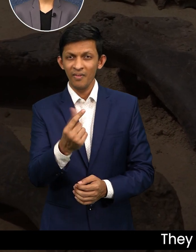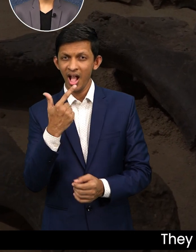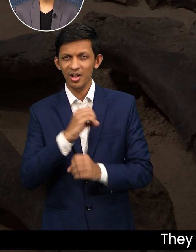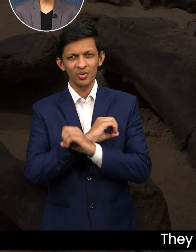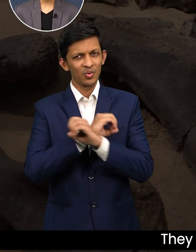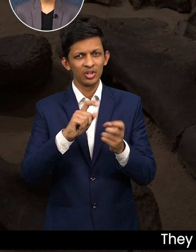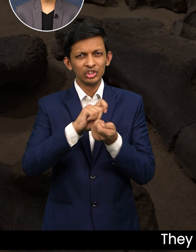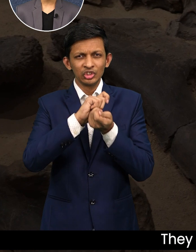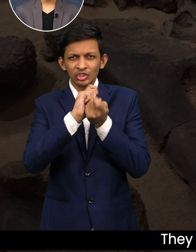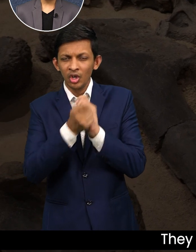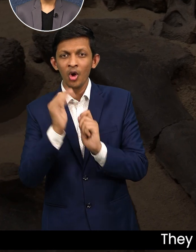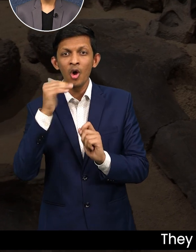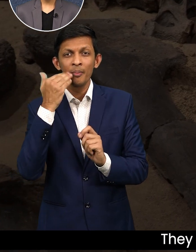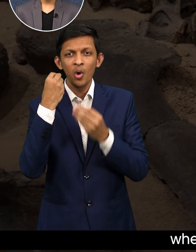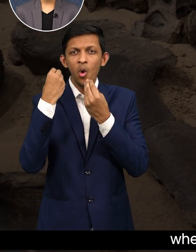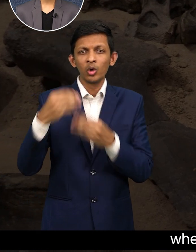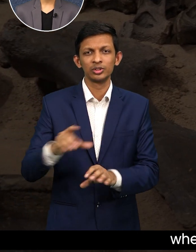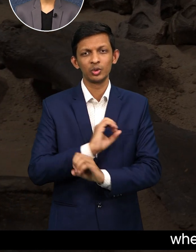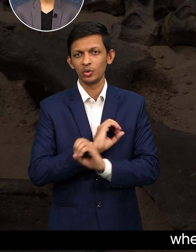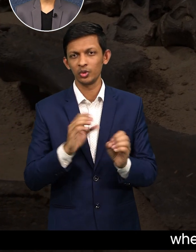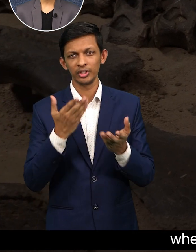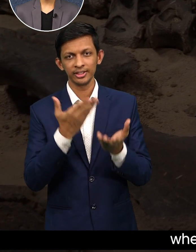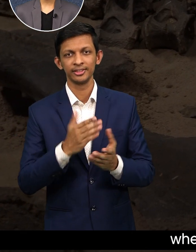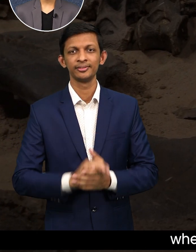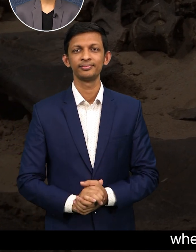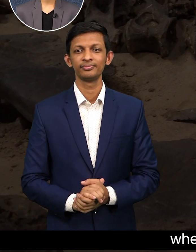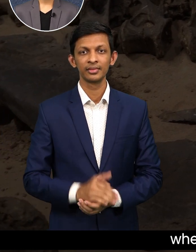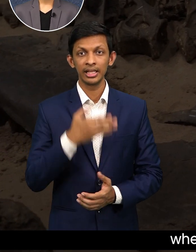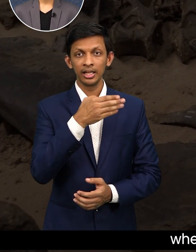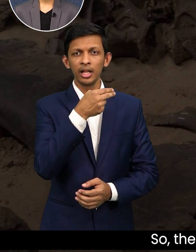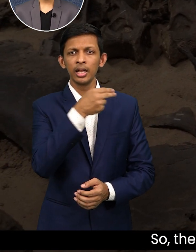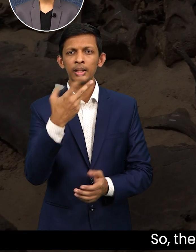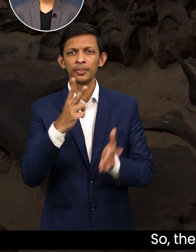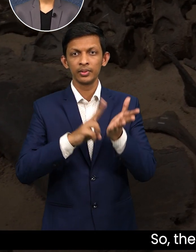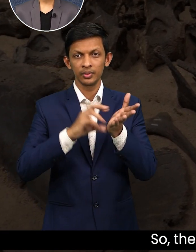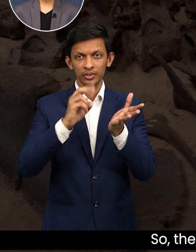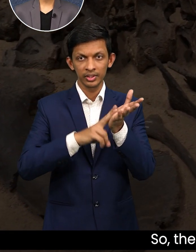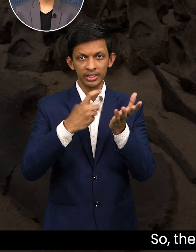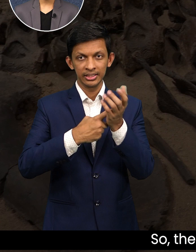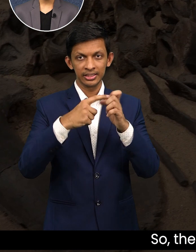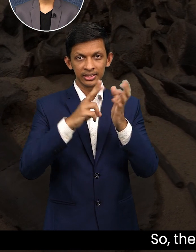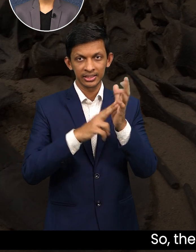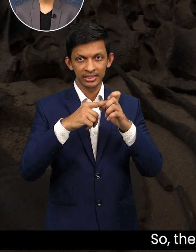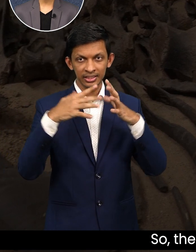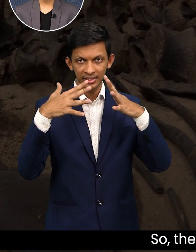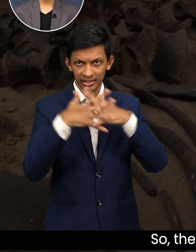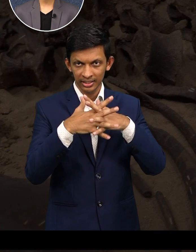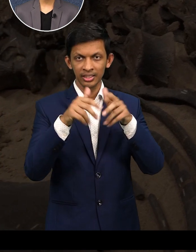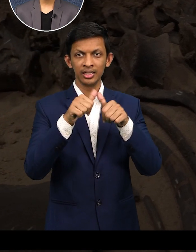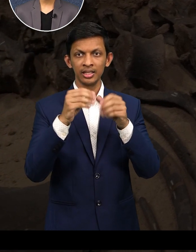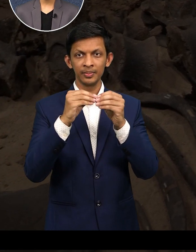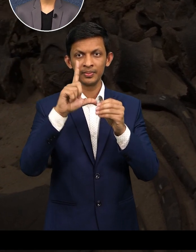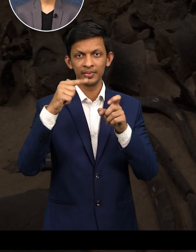They cannot be quickly replaced when they are once exhausted. So, these are called